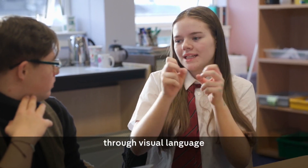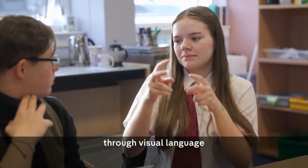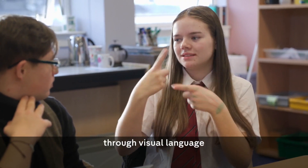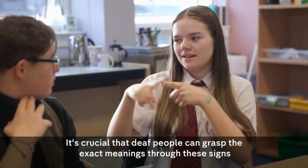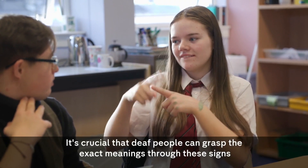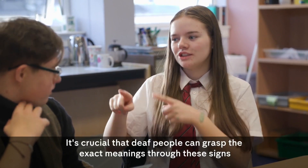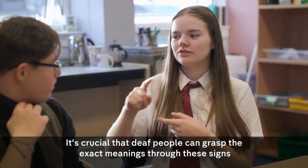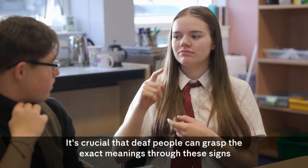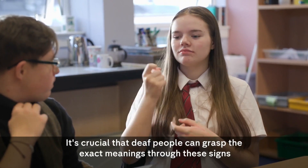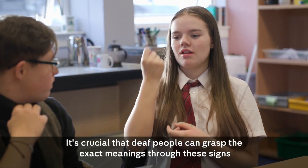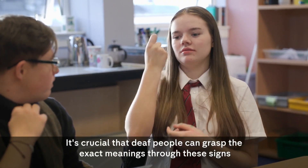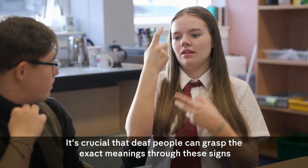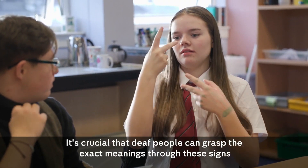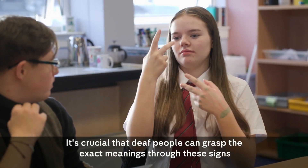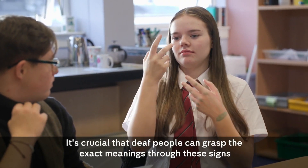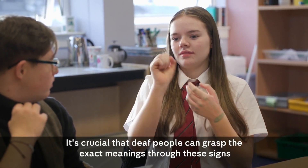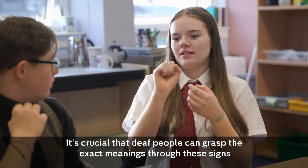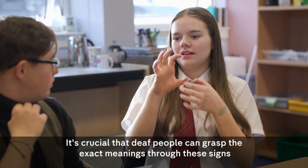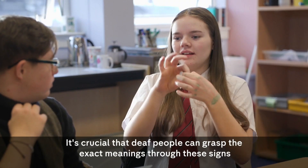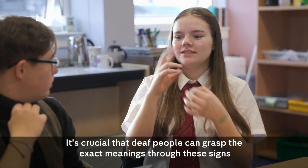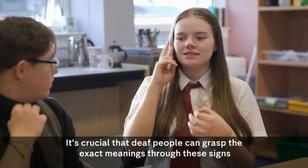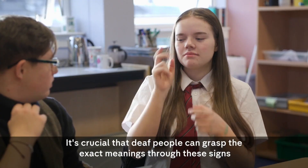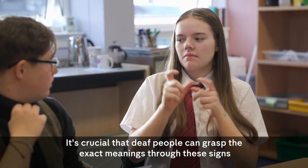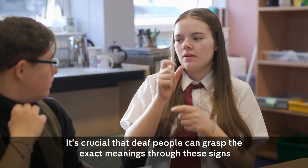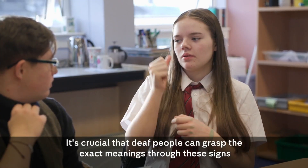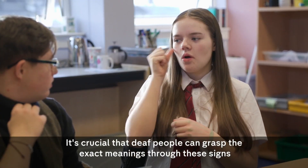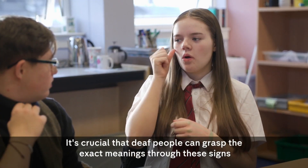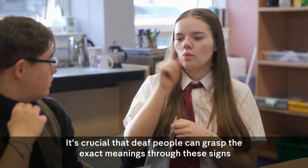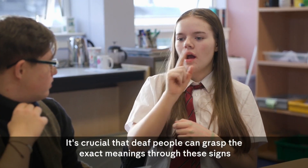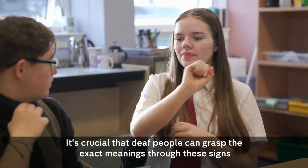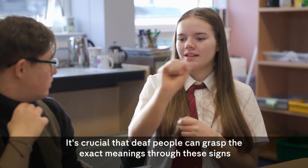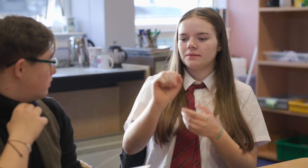language. It's crucial that deaf people can grasp the exact meanings through these signs.